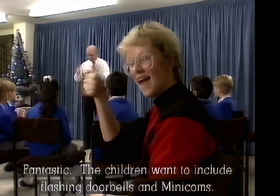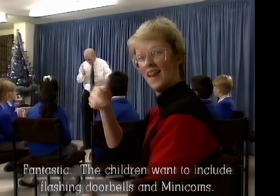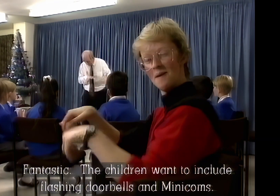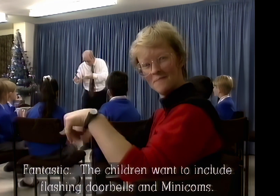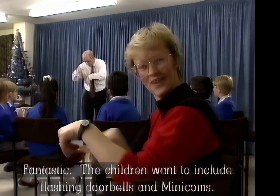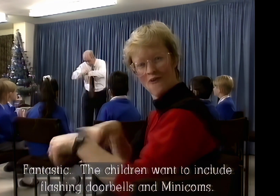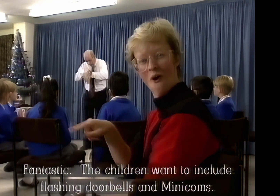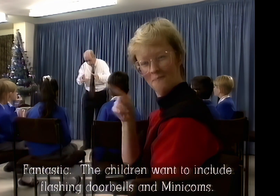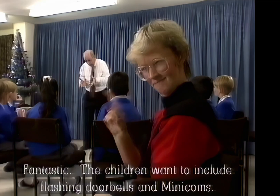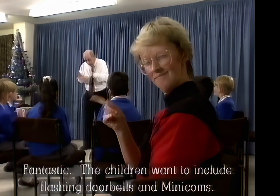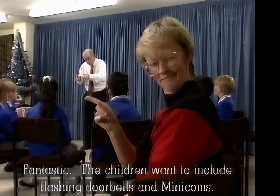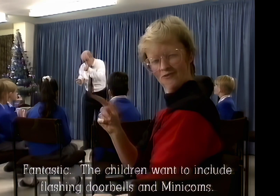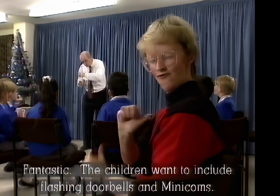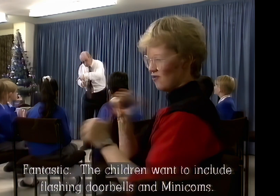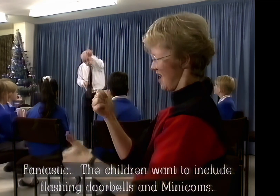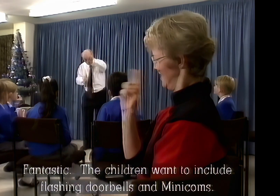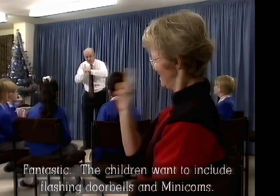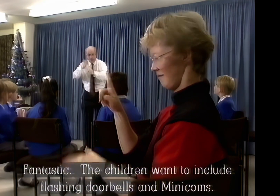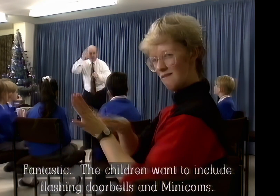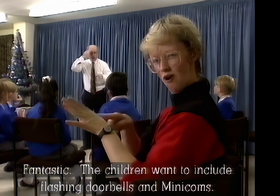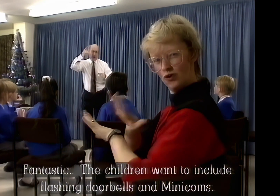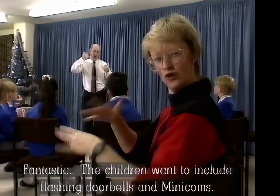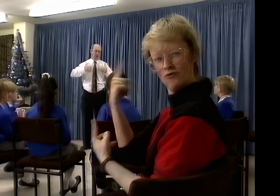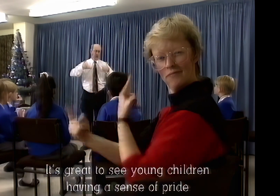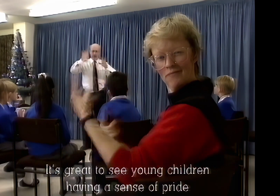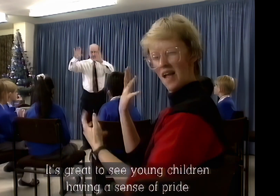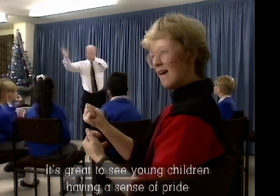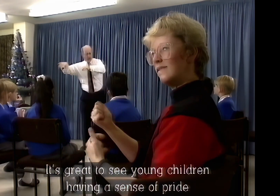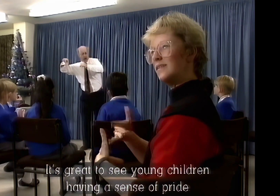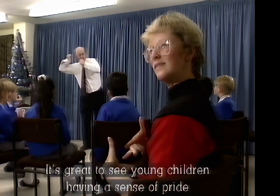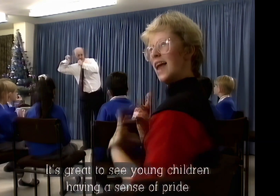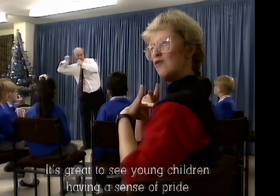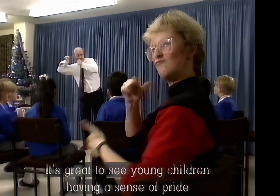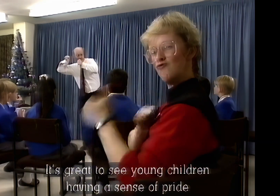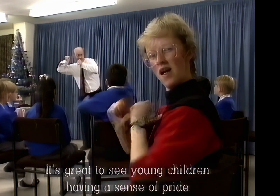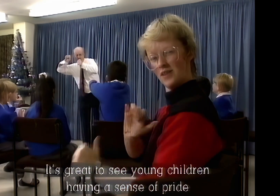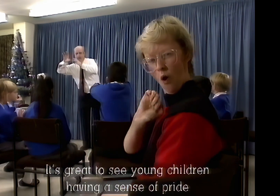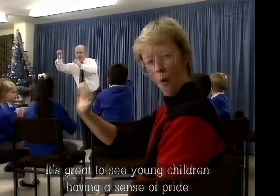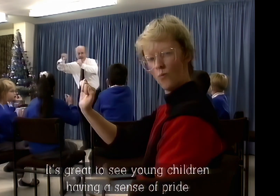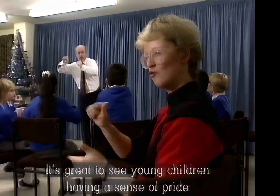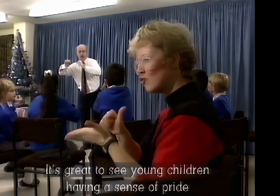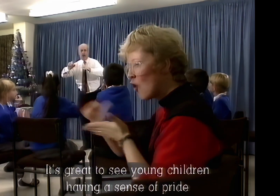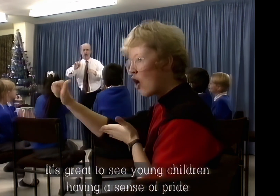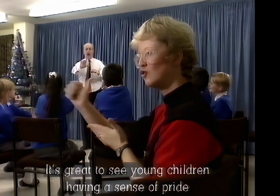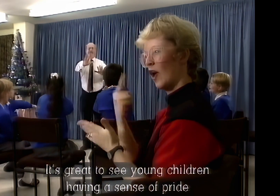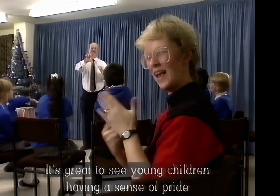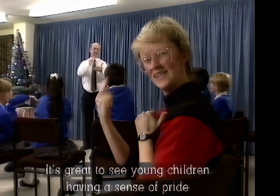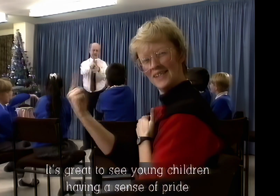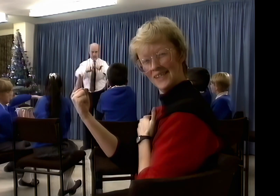Fantastic. The children want to include flashing doorbells and minicoms. It's great to see young children having a sense of pride